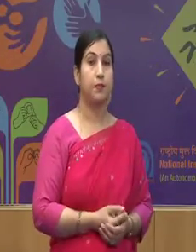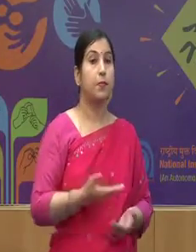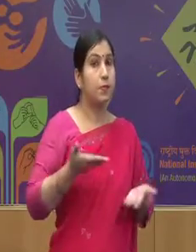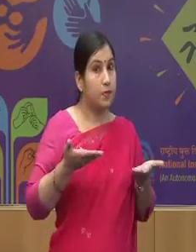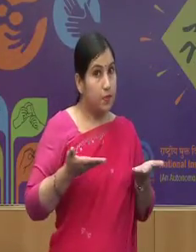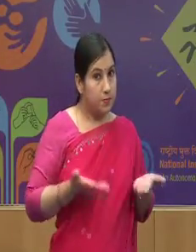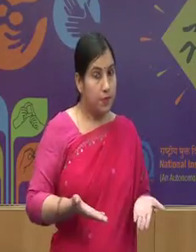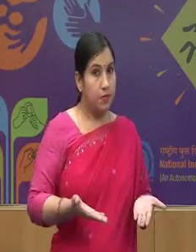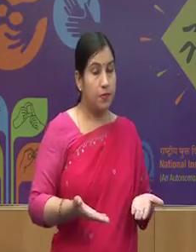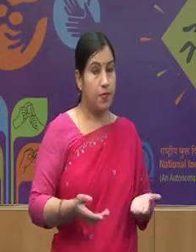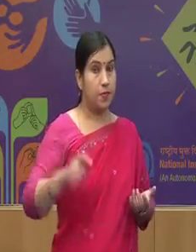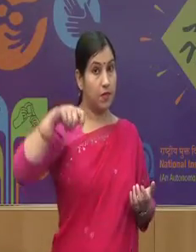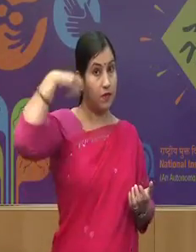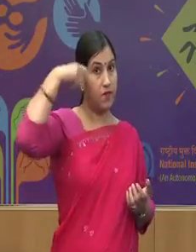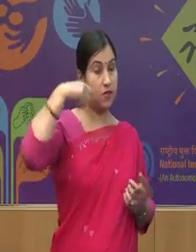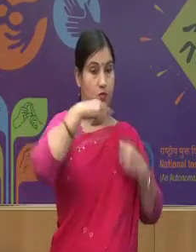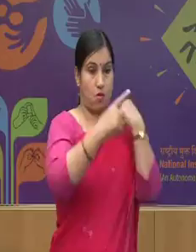With this, we come to the end of this video.